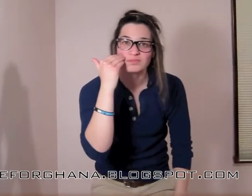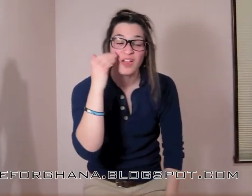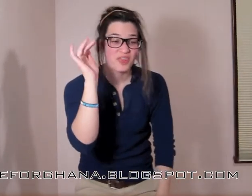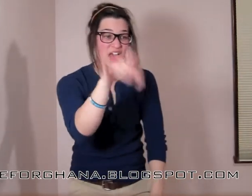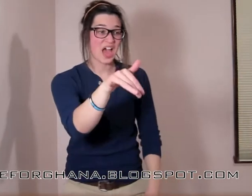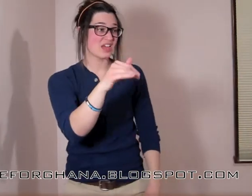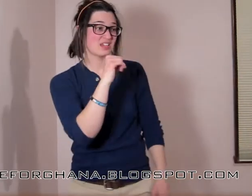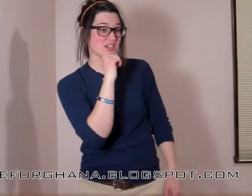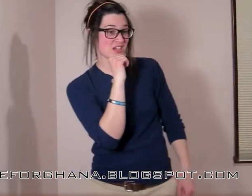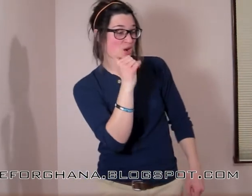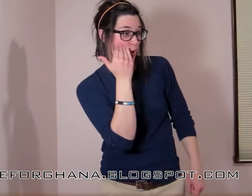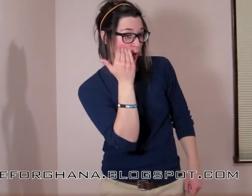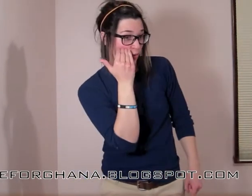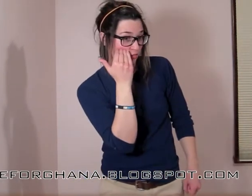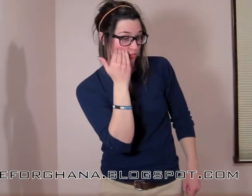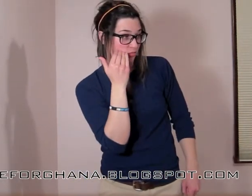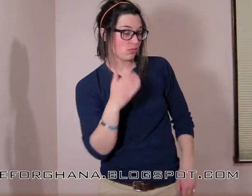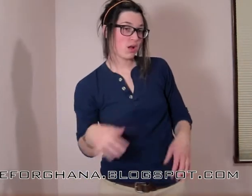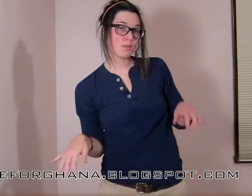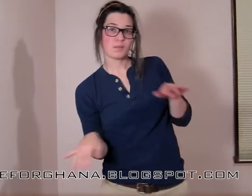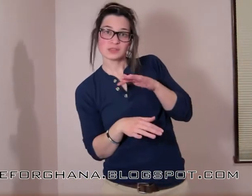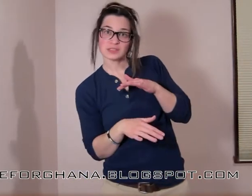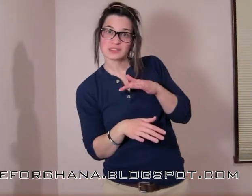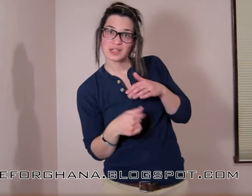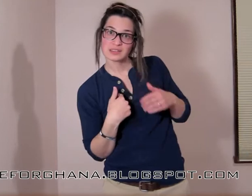know. It's the unknown, and because of the unknown, we're paralyzed.